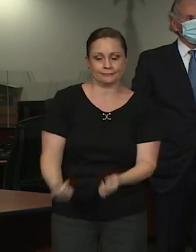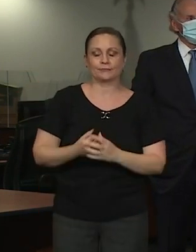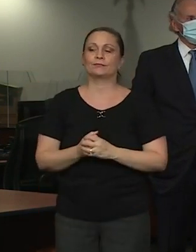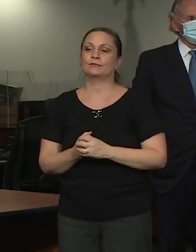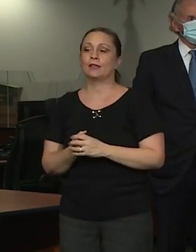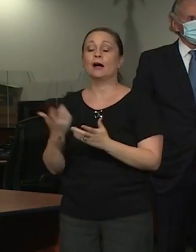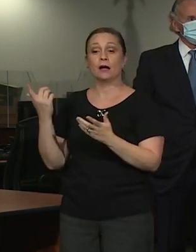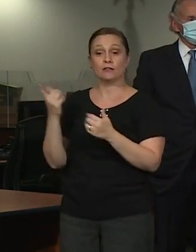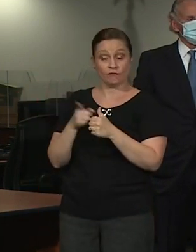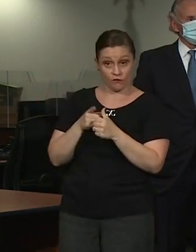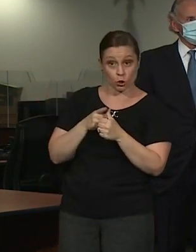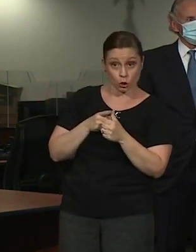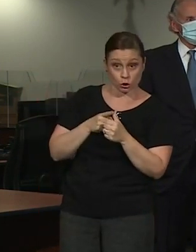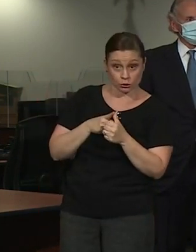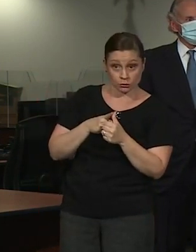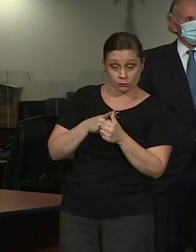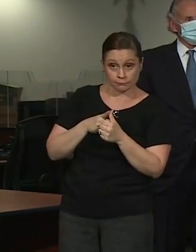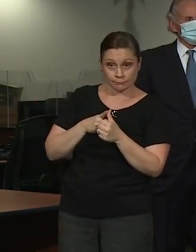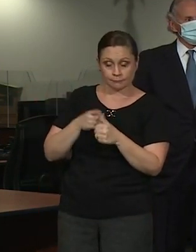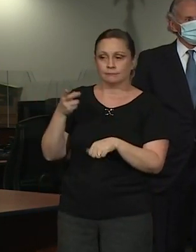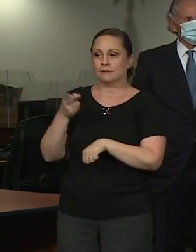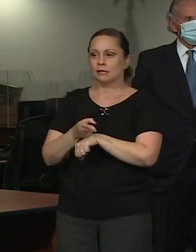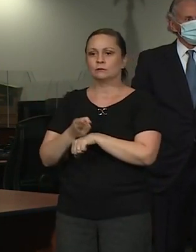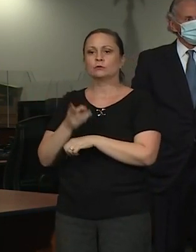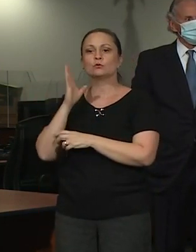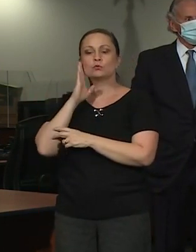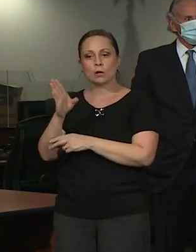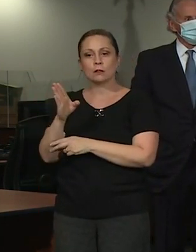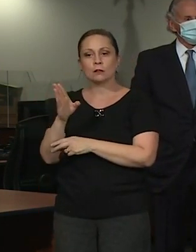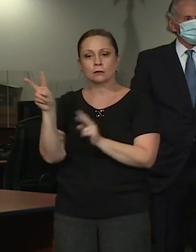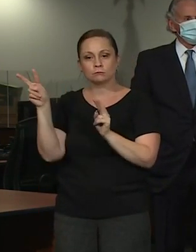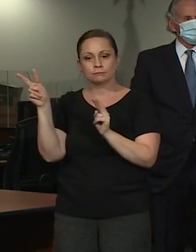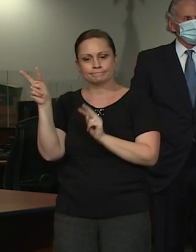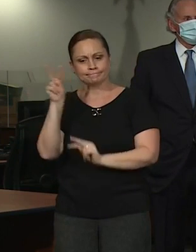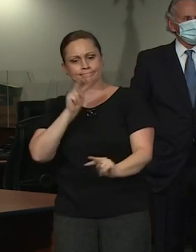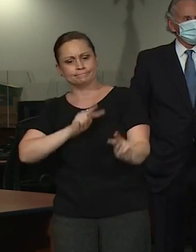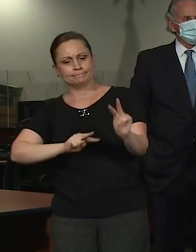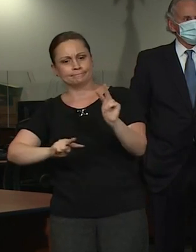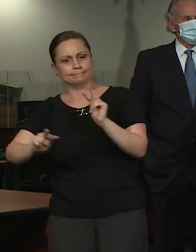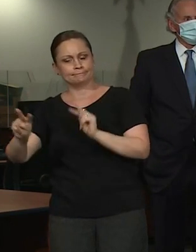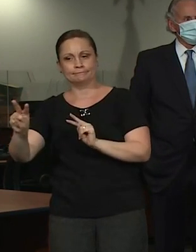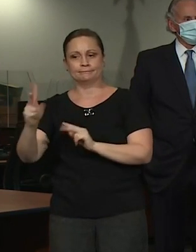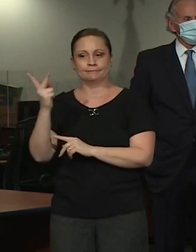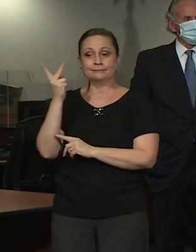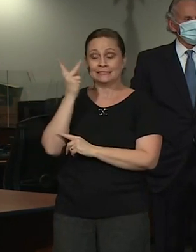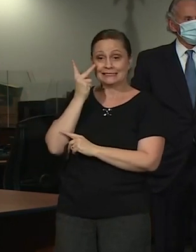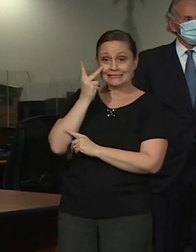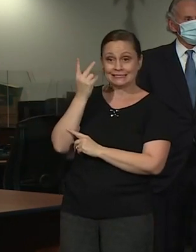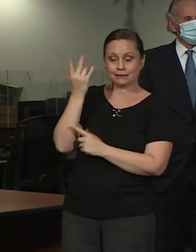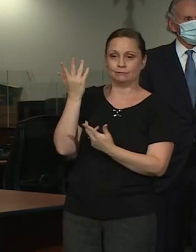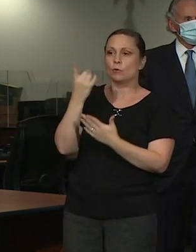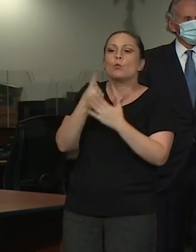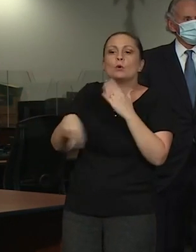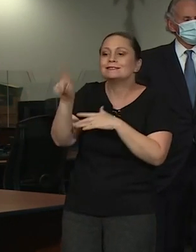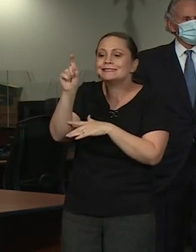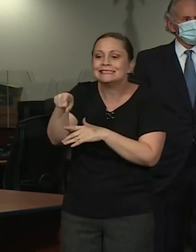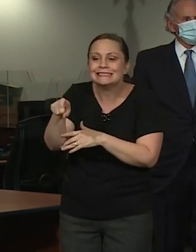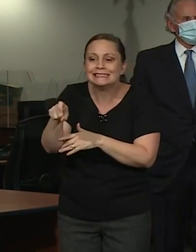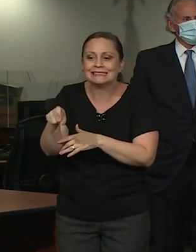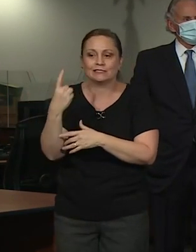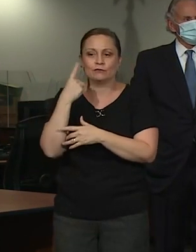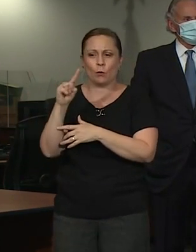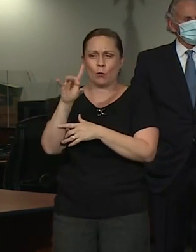look initially to cross-level that level or that need across the existing hospital plane, and that